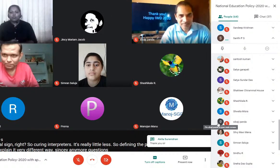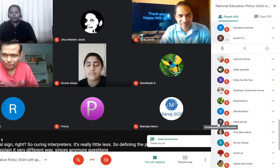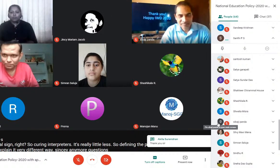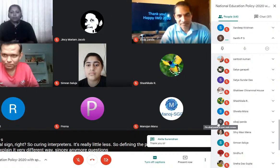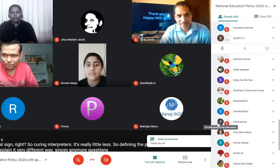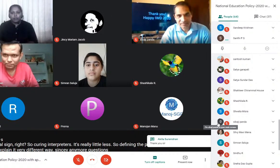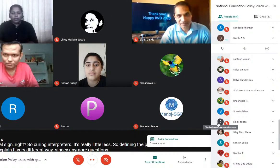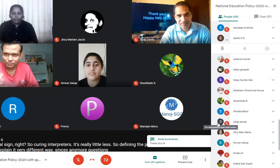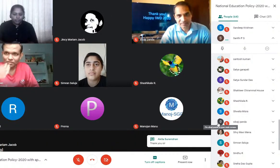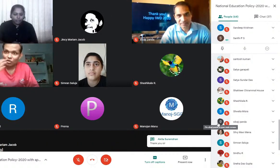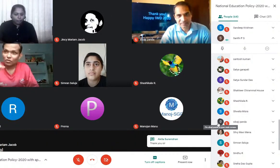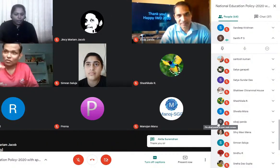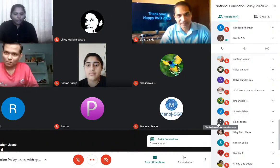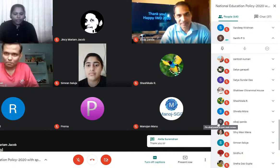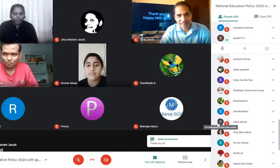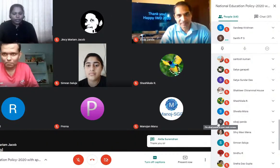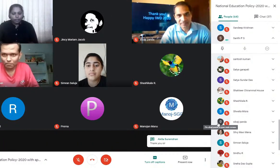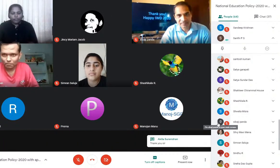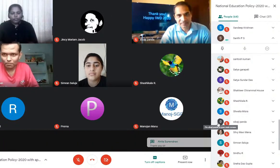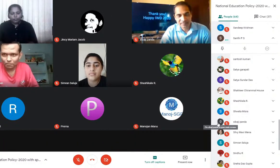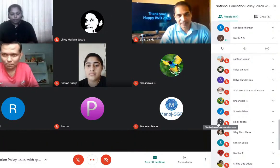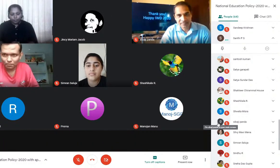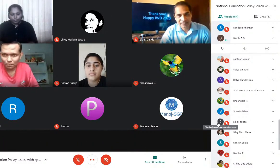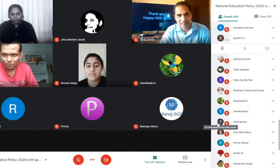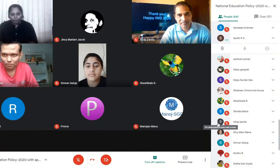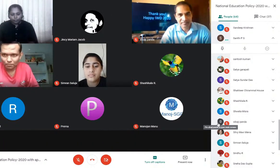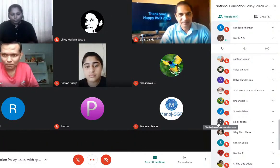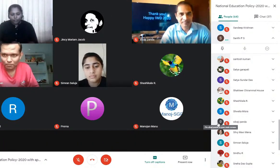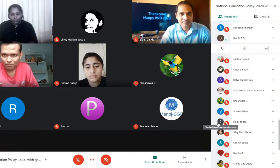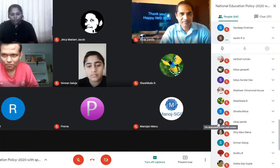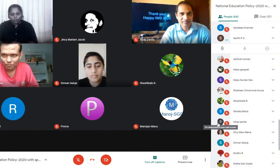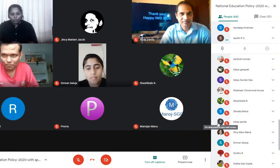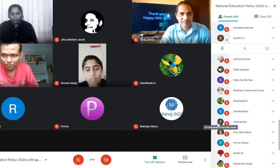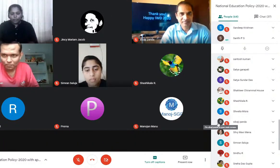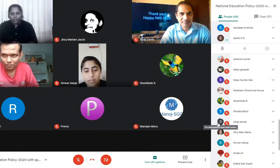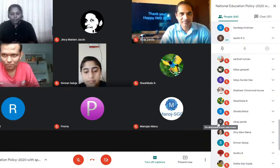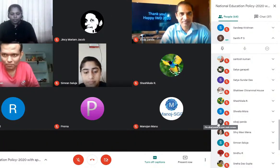So I think Aparna can deliver the vote of thanks.